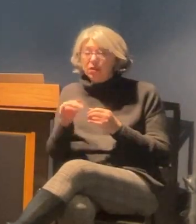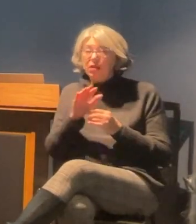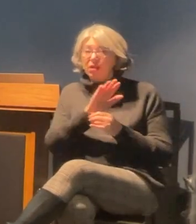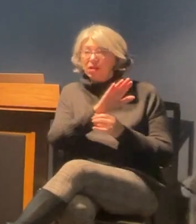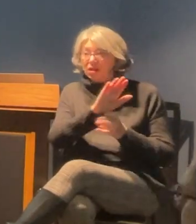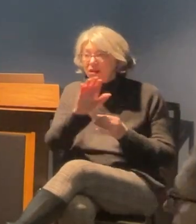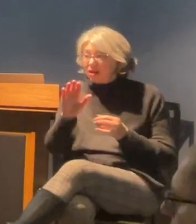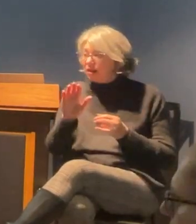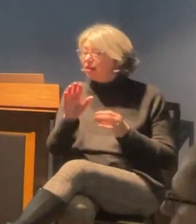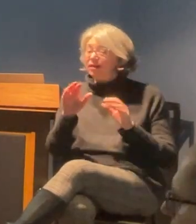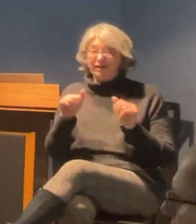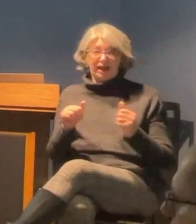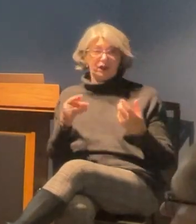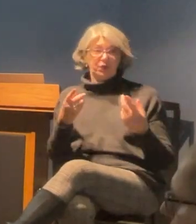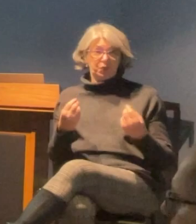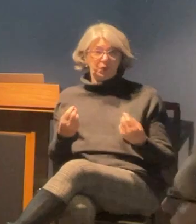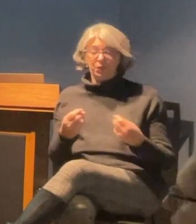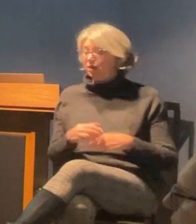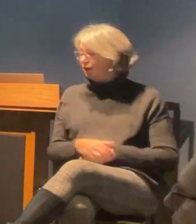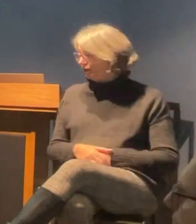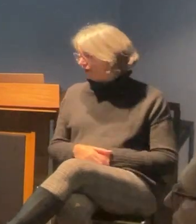individual level can do?